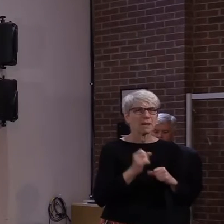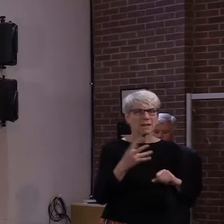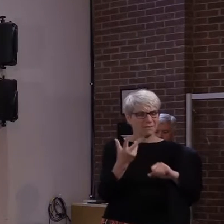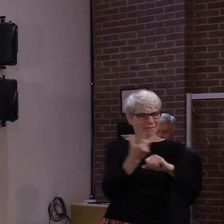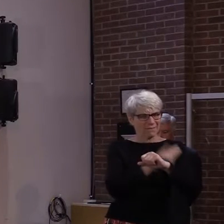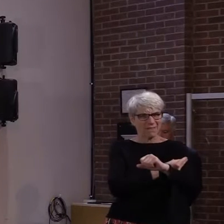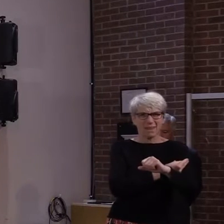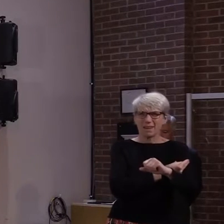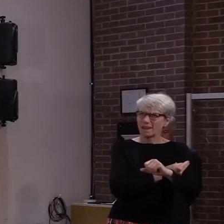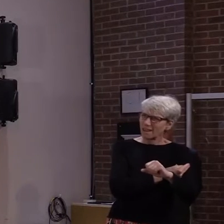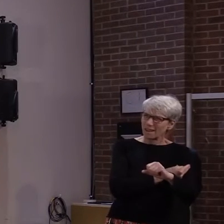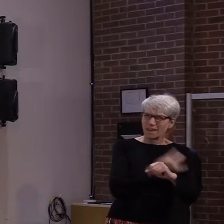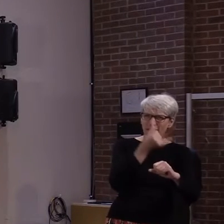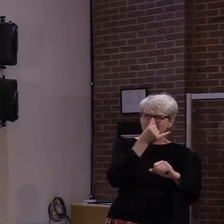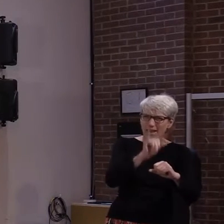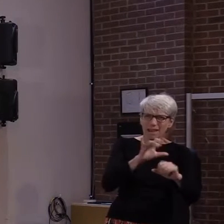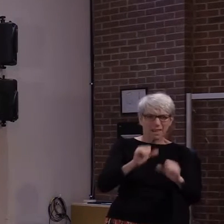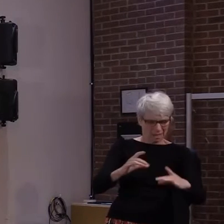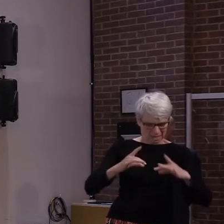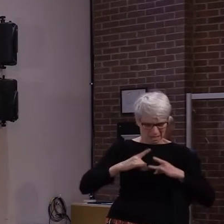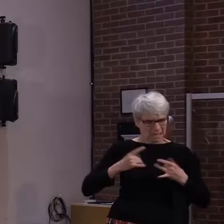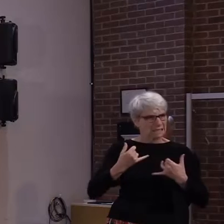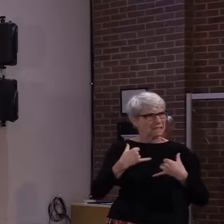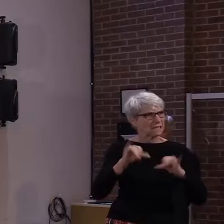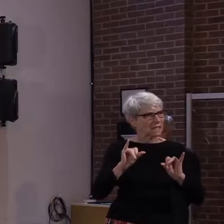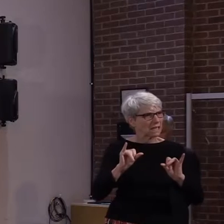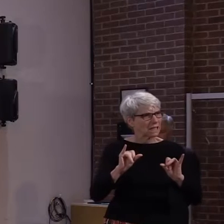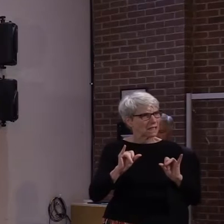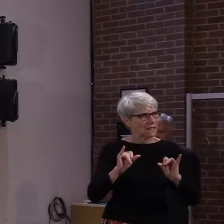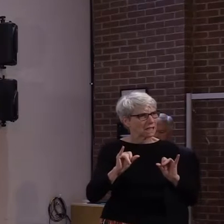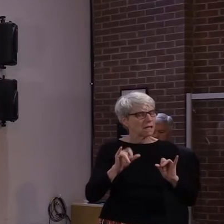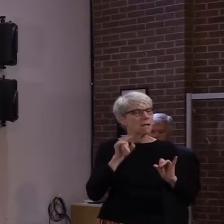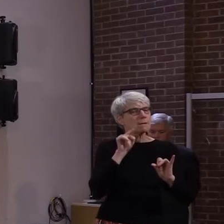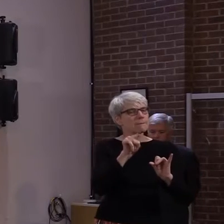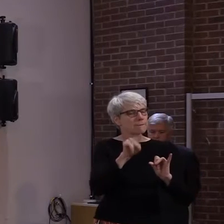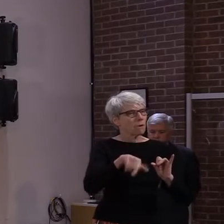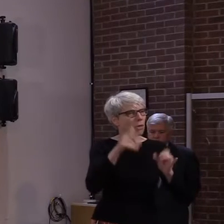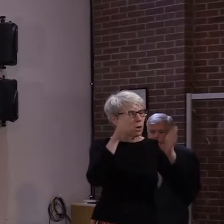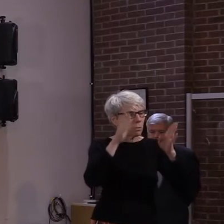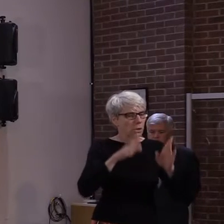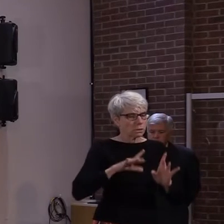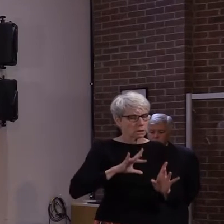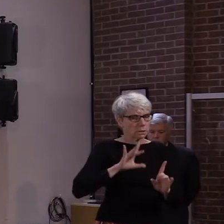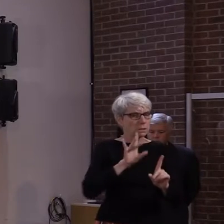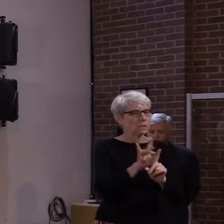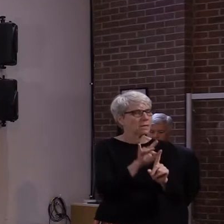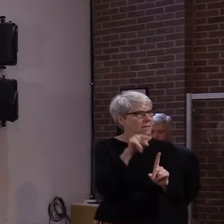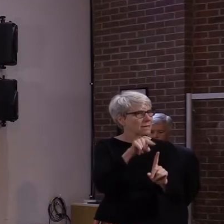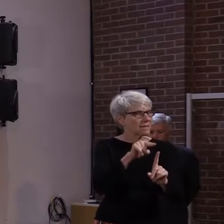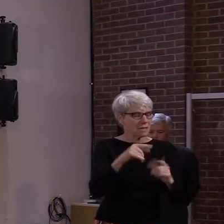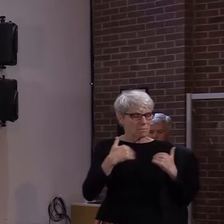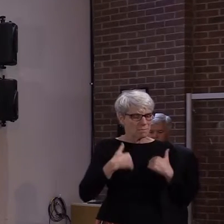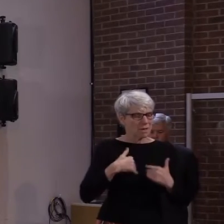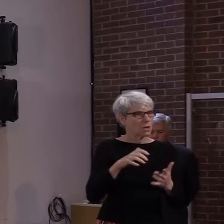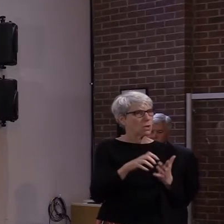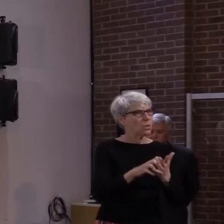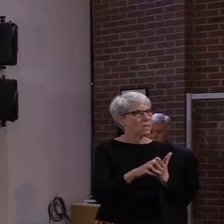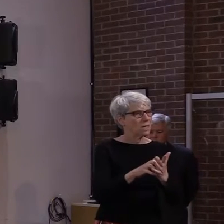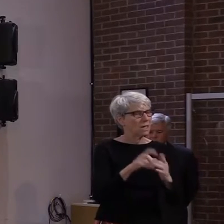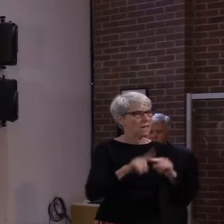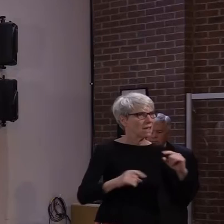is vaccinated but may be at higher risk, because of their weaker immune systems that can't mount a stronger